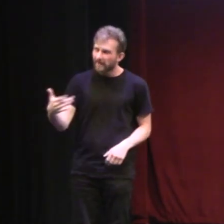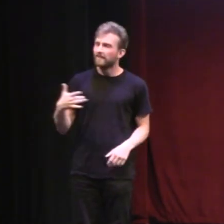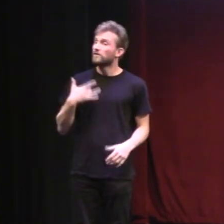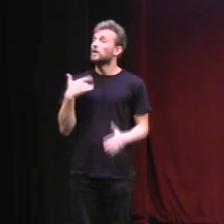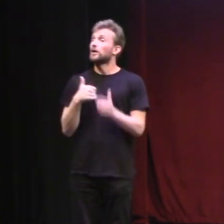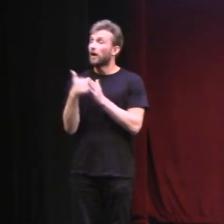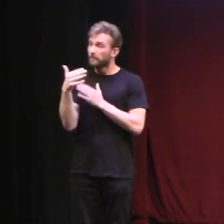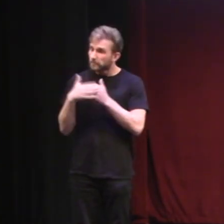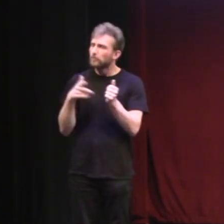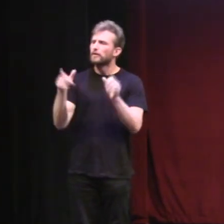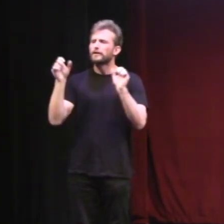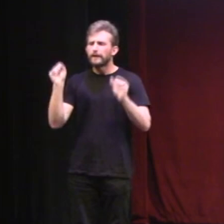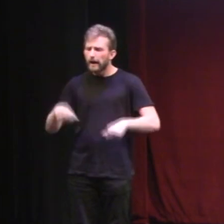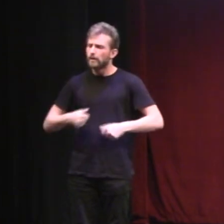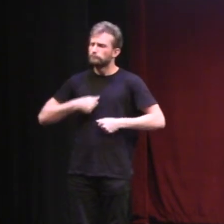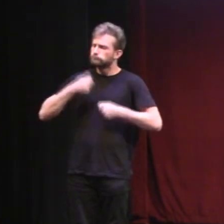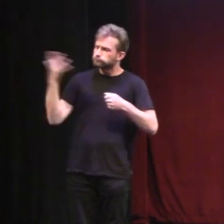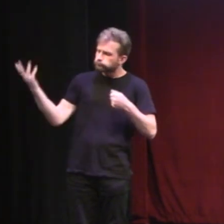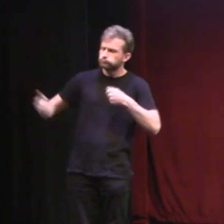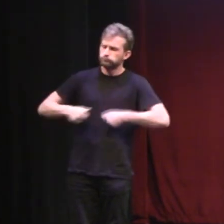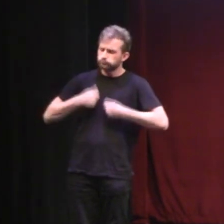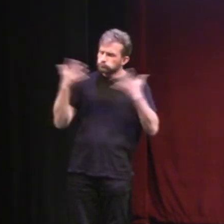is a huge step for her.